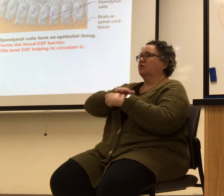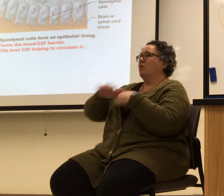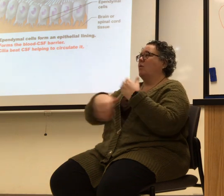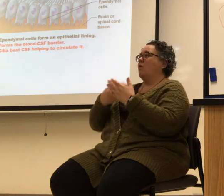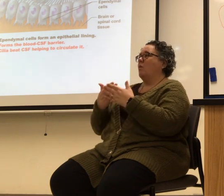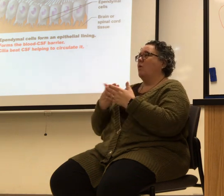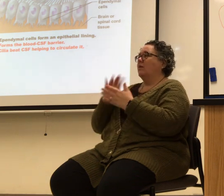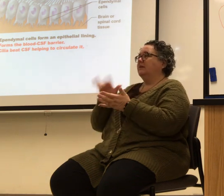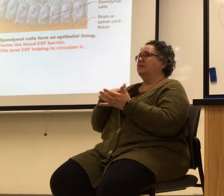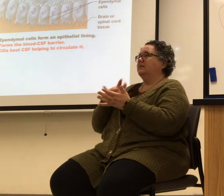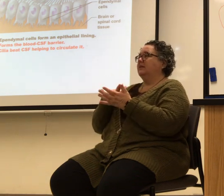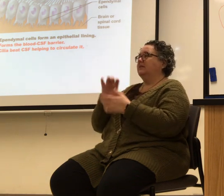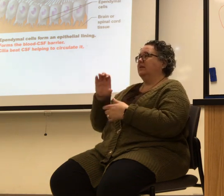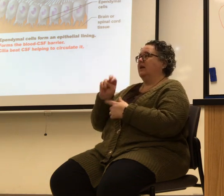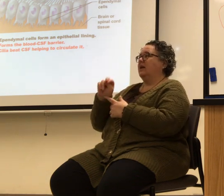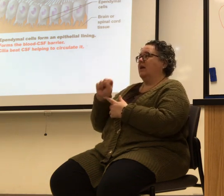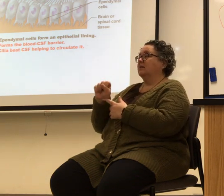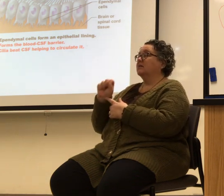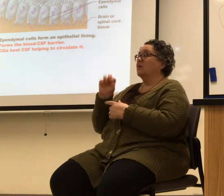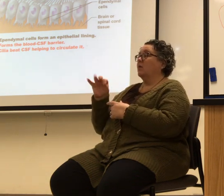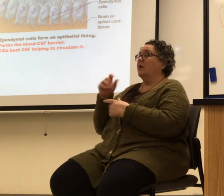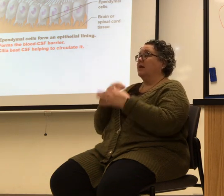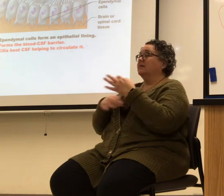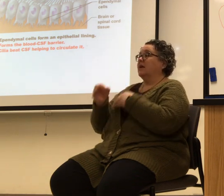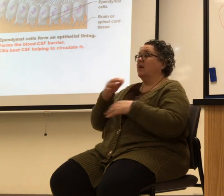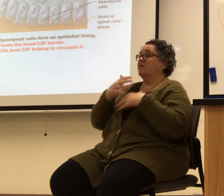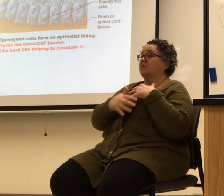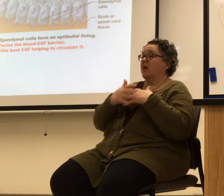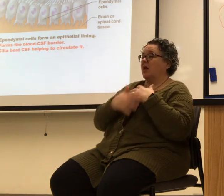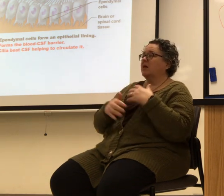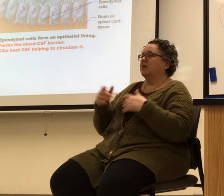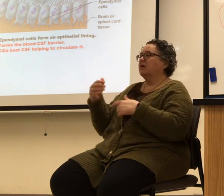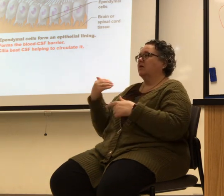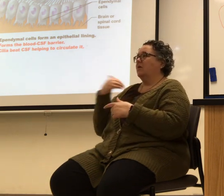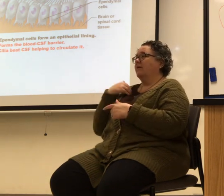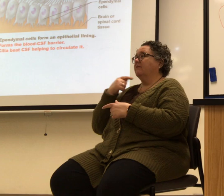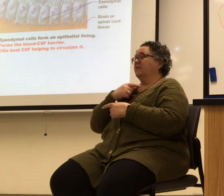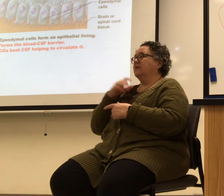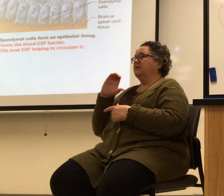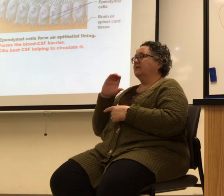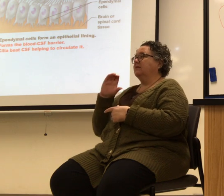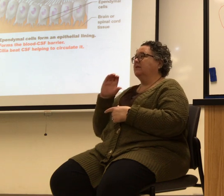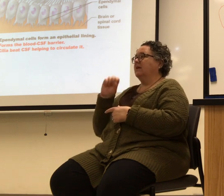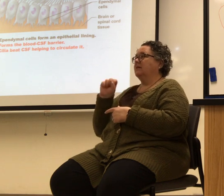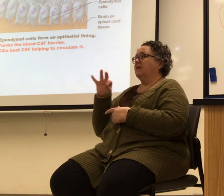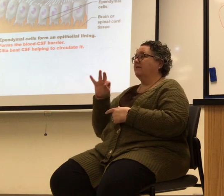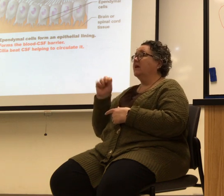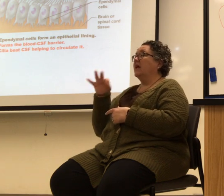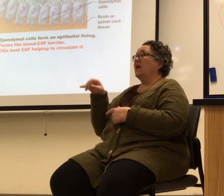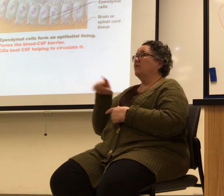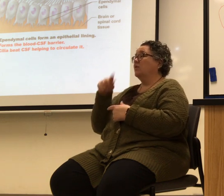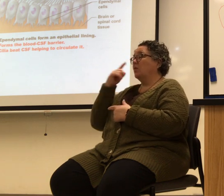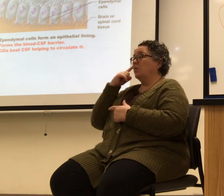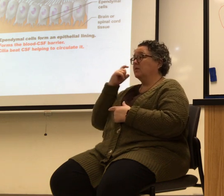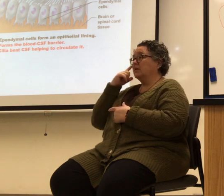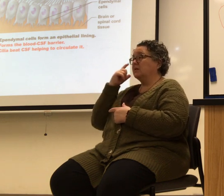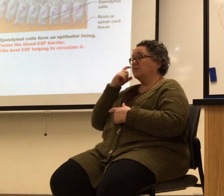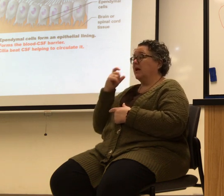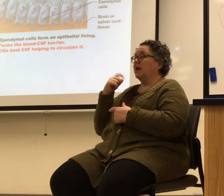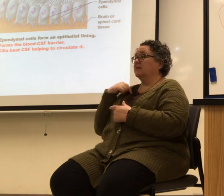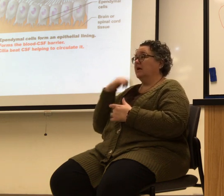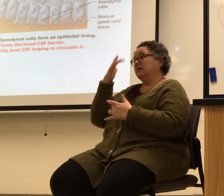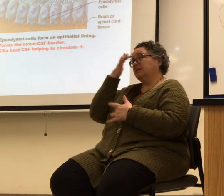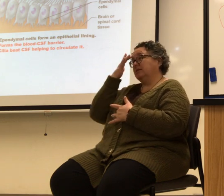instead of blood, you got CSF. It's really important. If you suspect an infection of the meningeal layers, it's